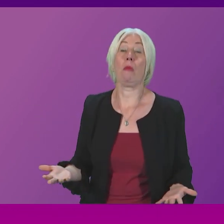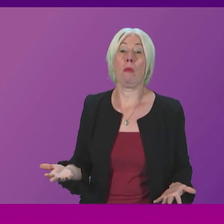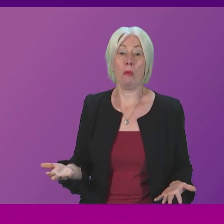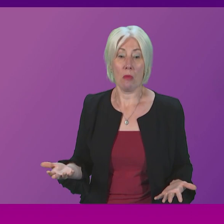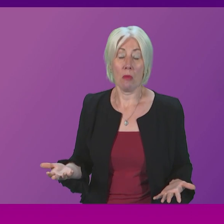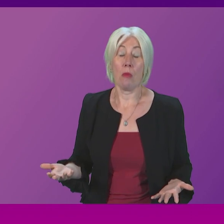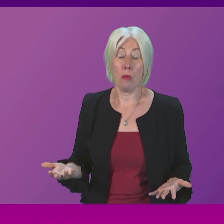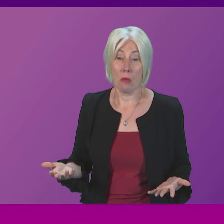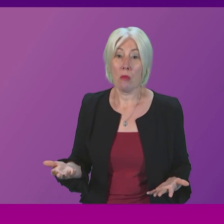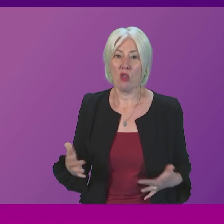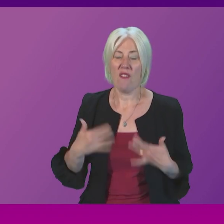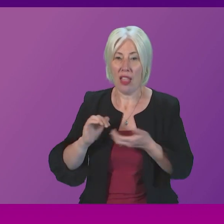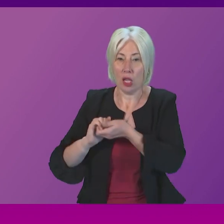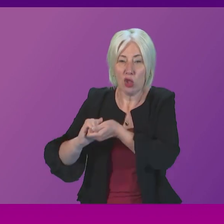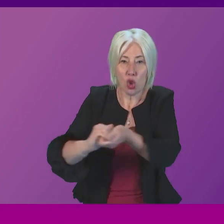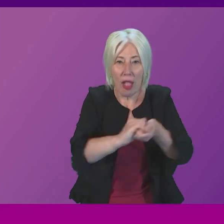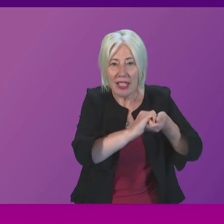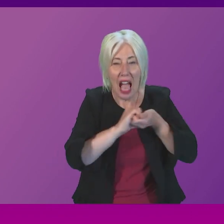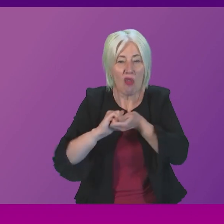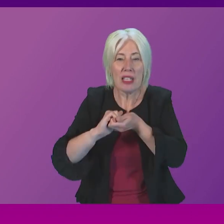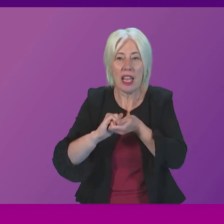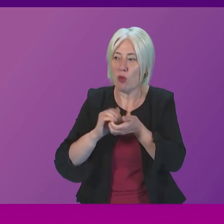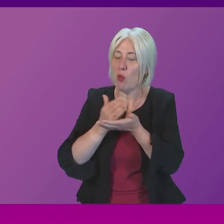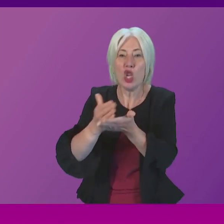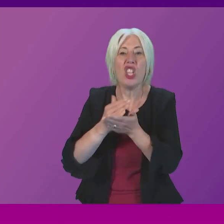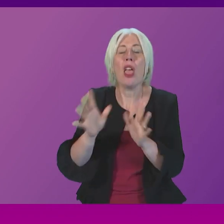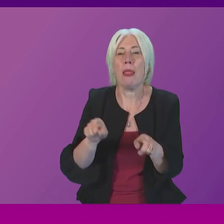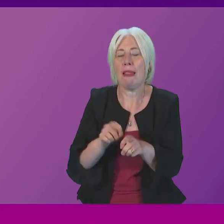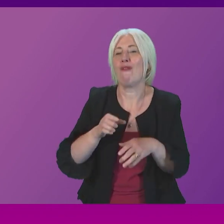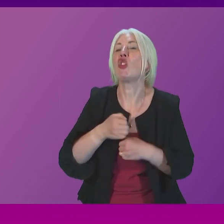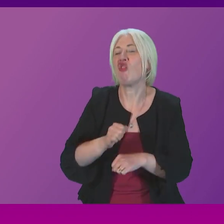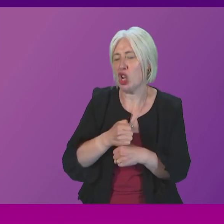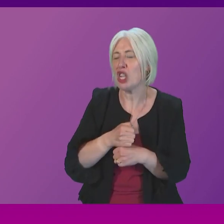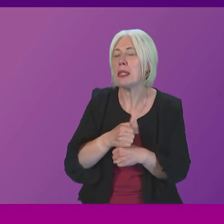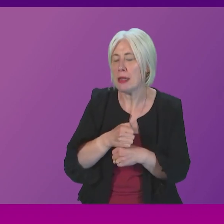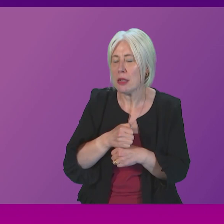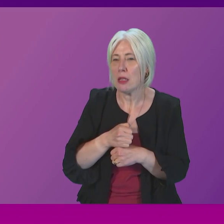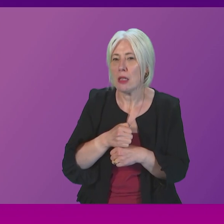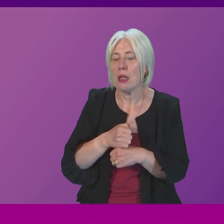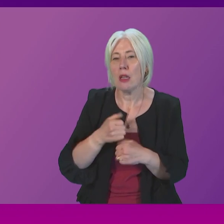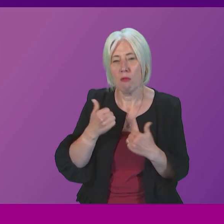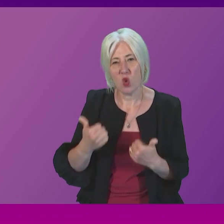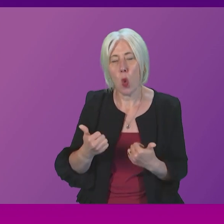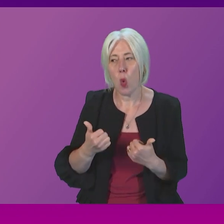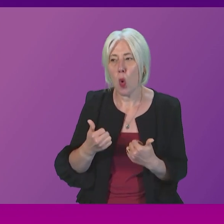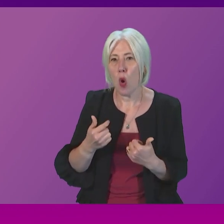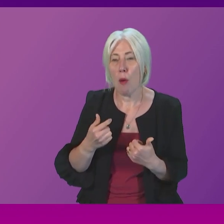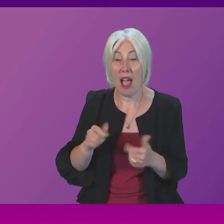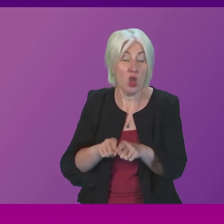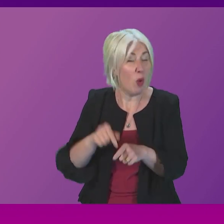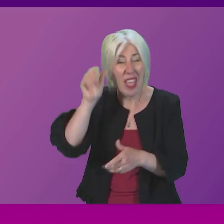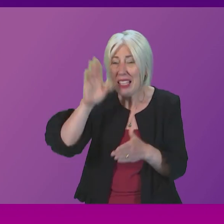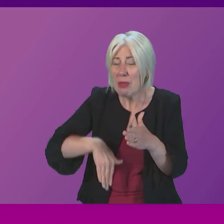So I think there is solidarity in that shared frustration of experience. Of experiencing